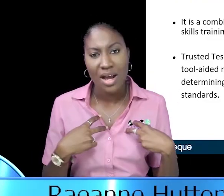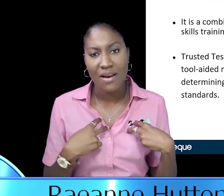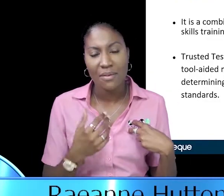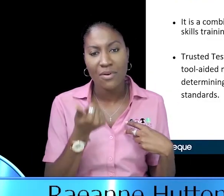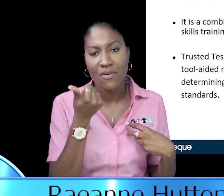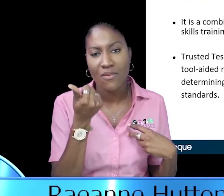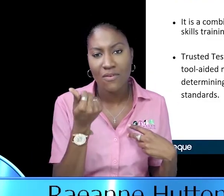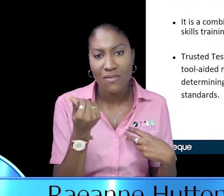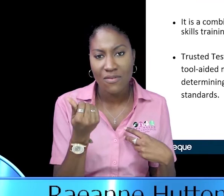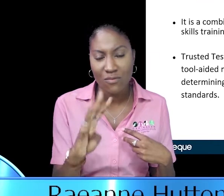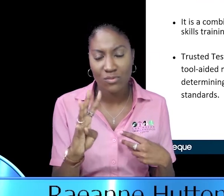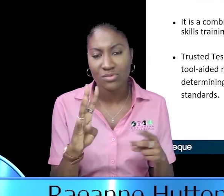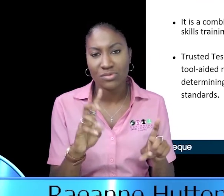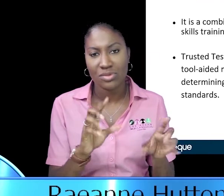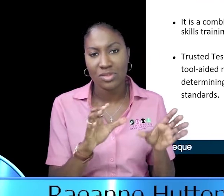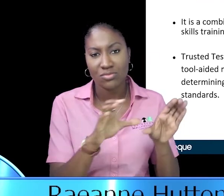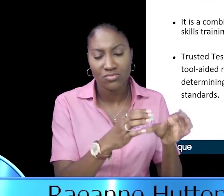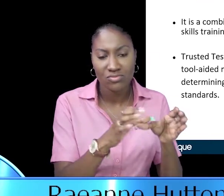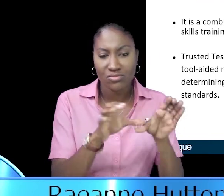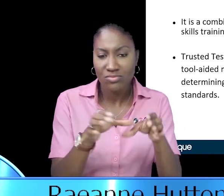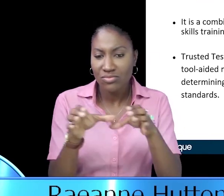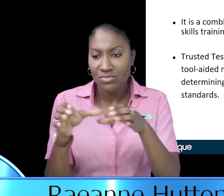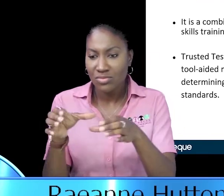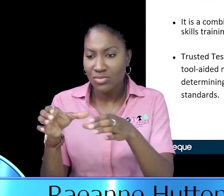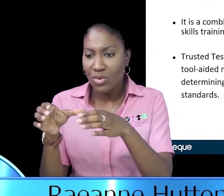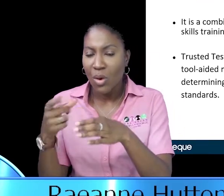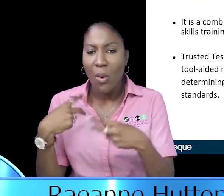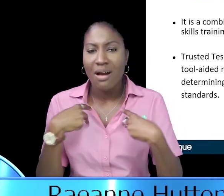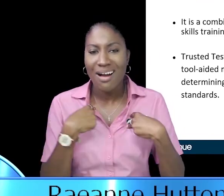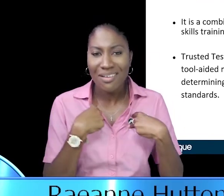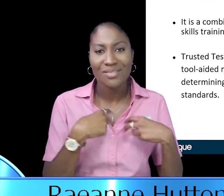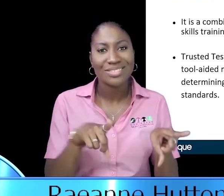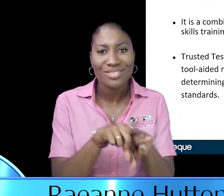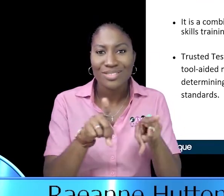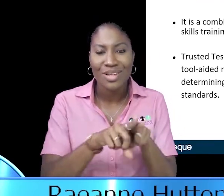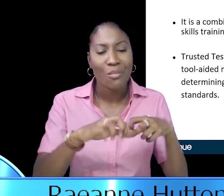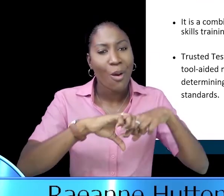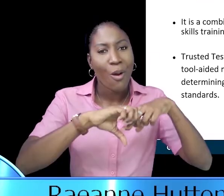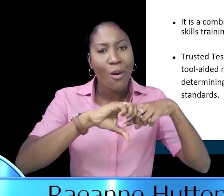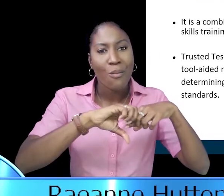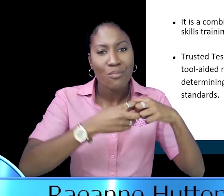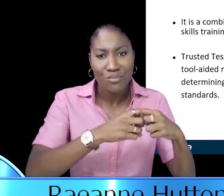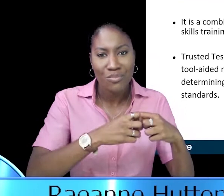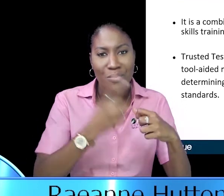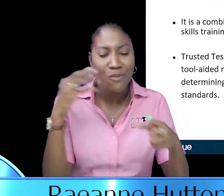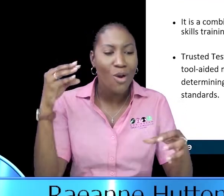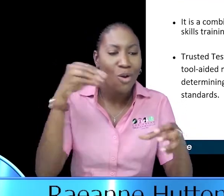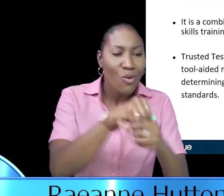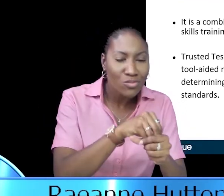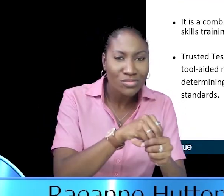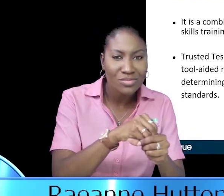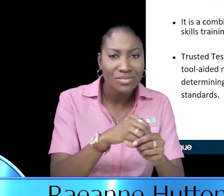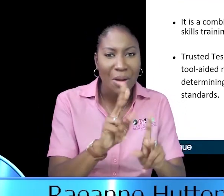we had 14 agencies who were dealing with that challenge, and we said, well, okay, that's enough of this.